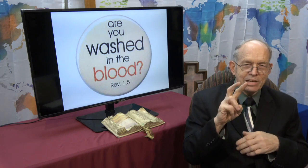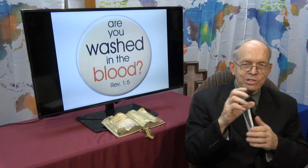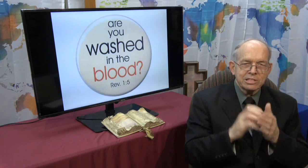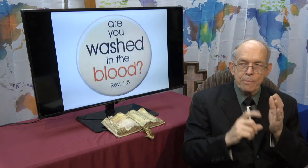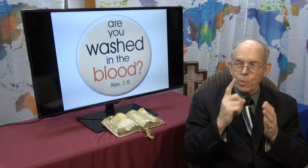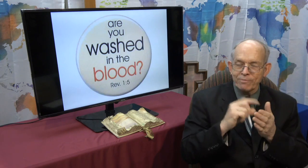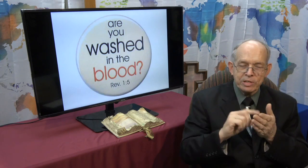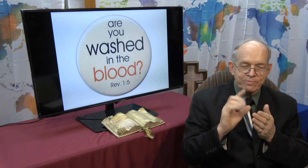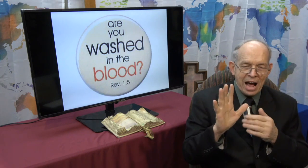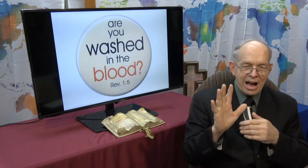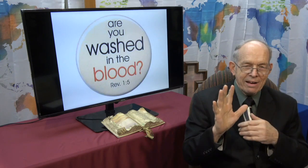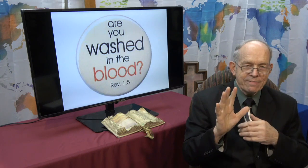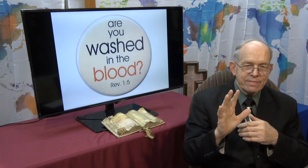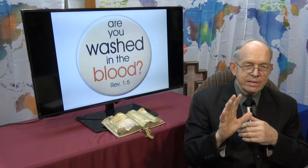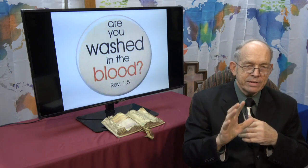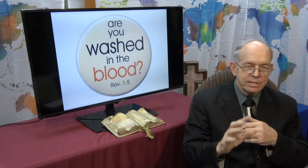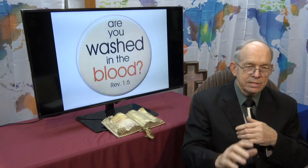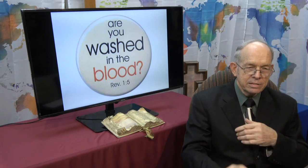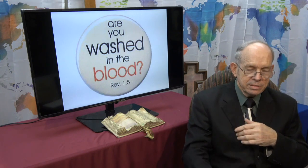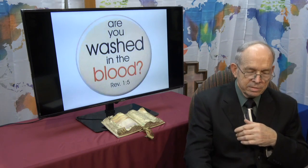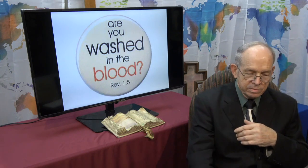Revelation chapter 1 verse 5.